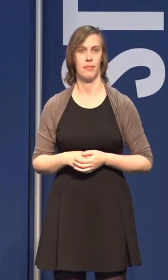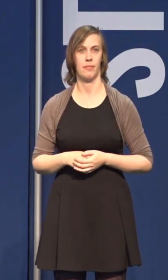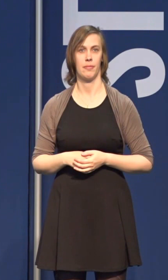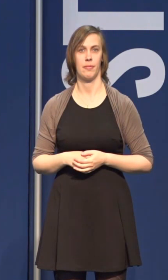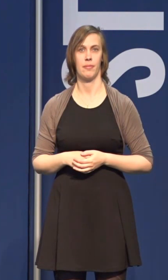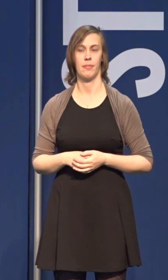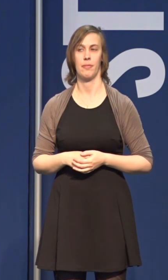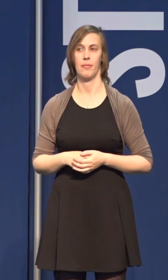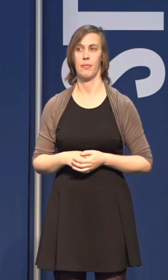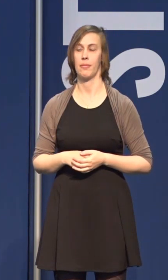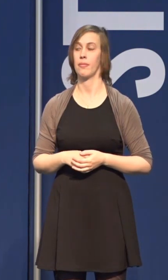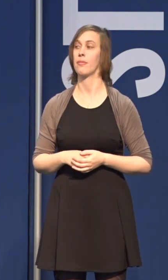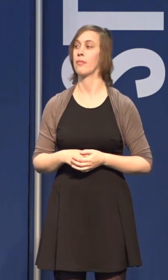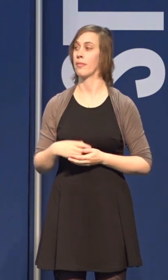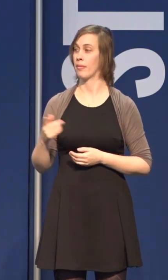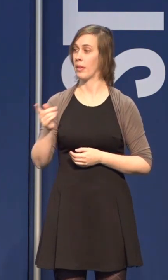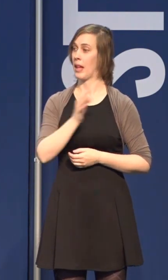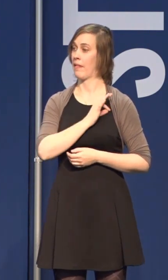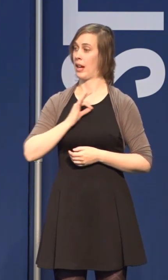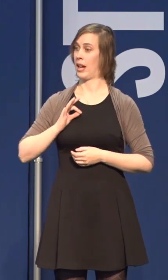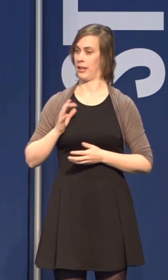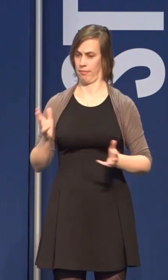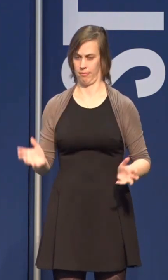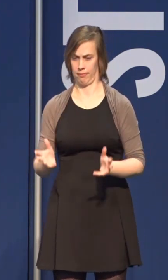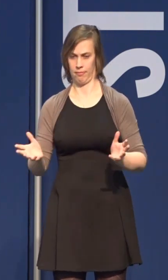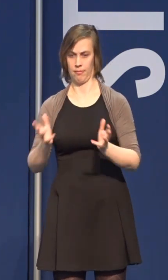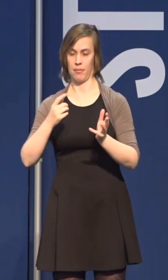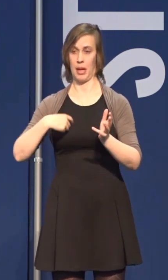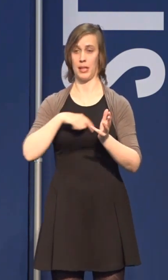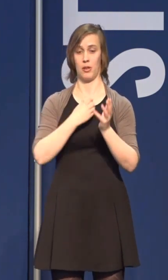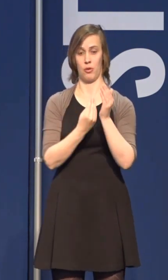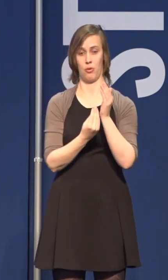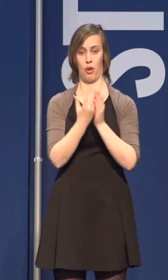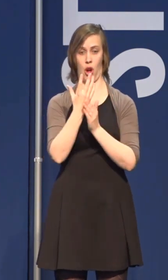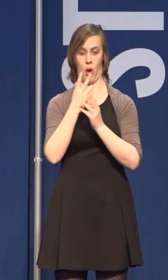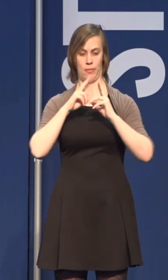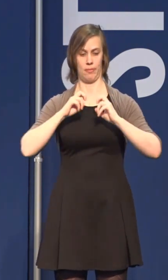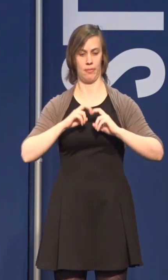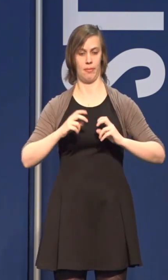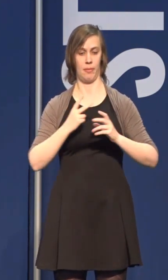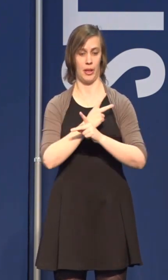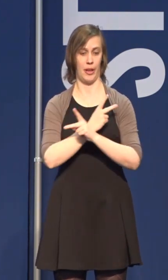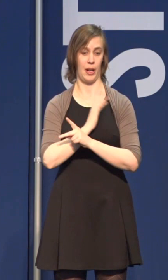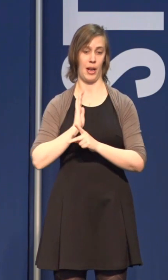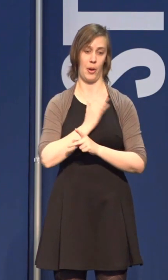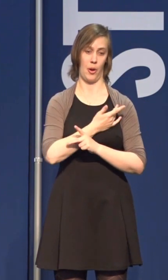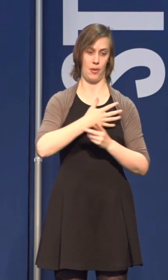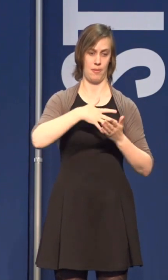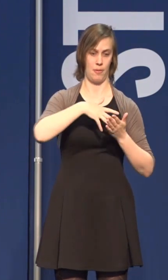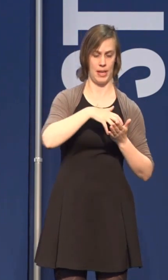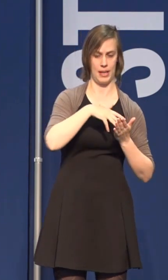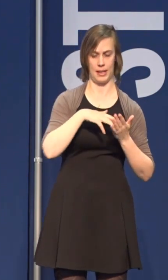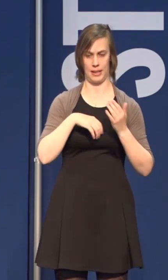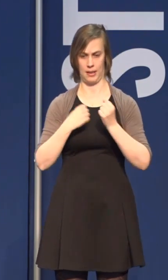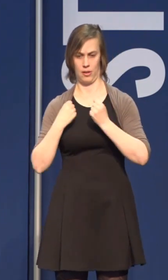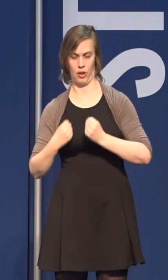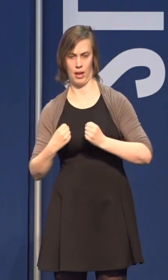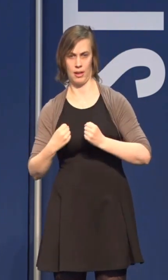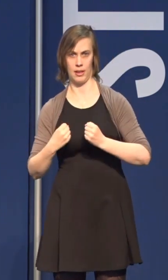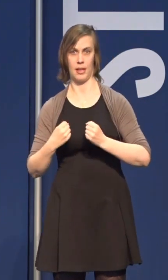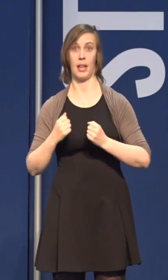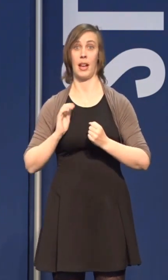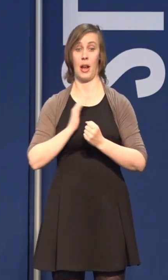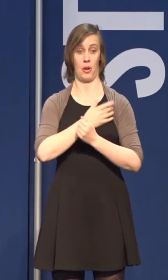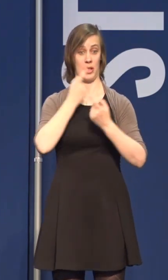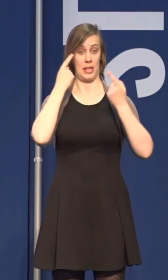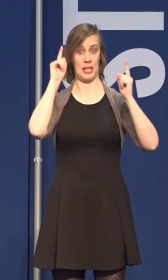They allowed us to grow on all of our own personal strengths and weaknesses, and our accomplishments were celebrated in ways that we could